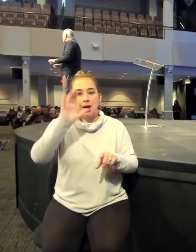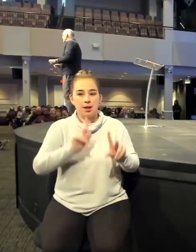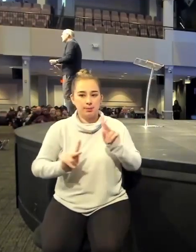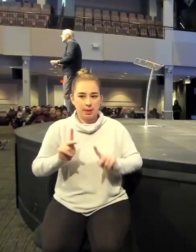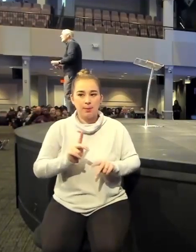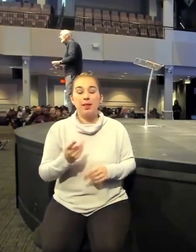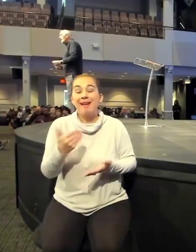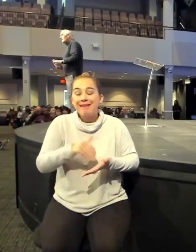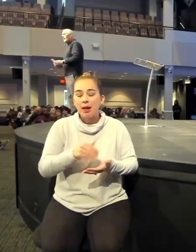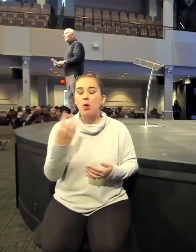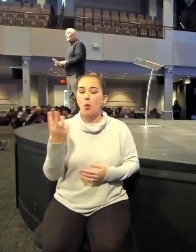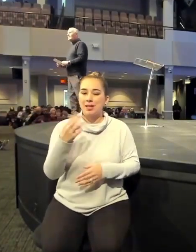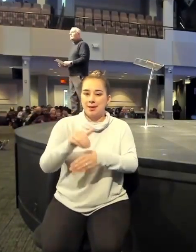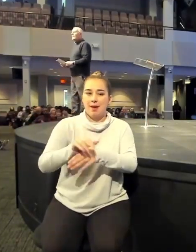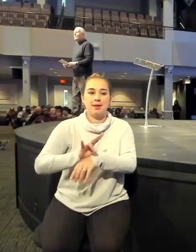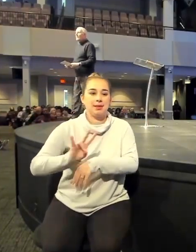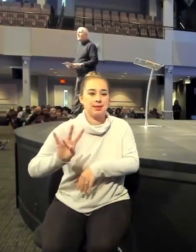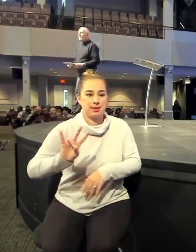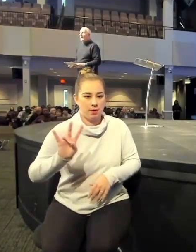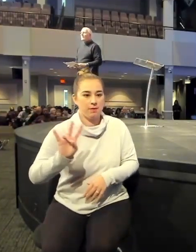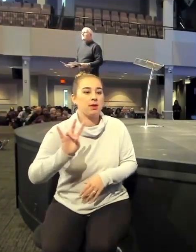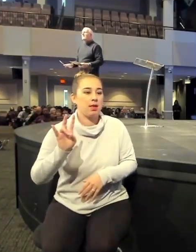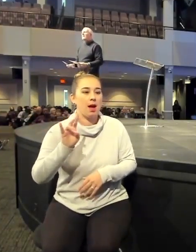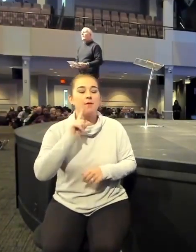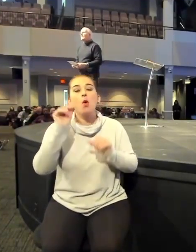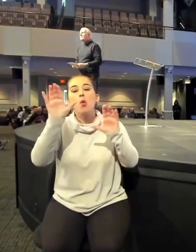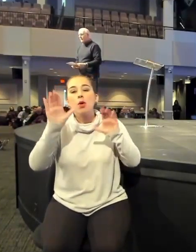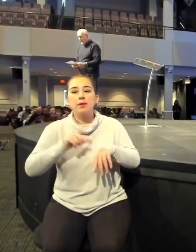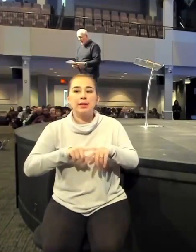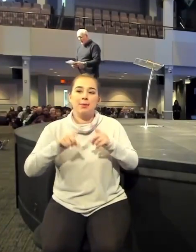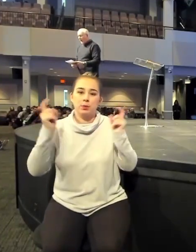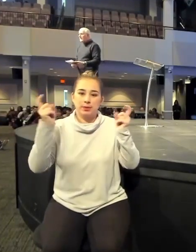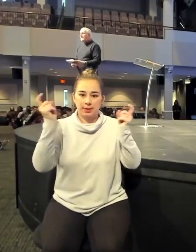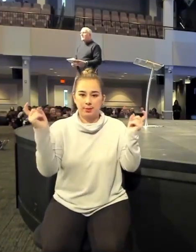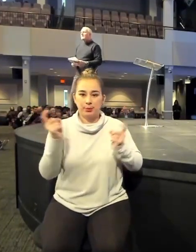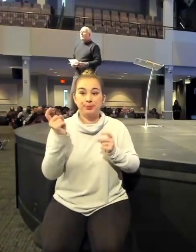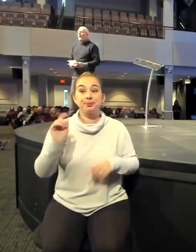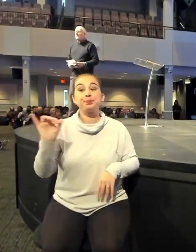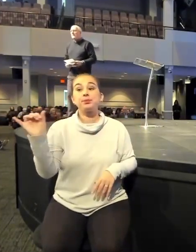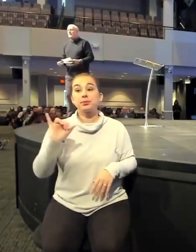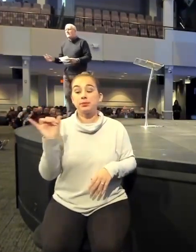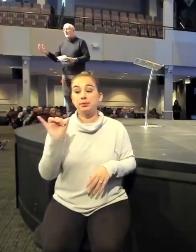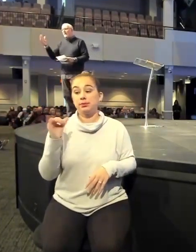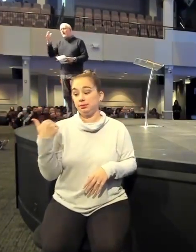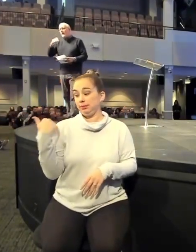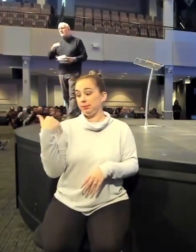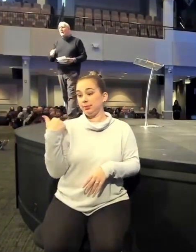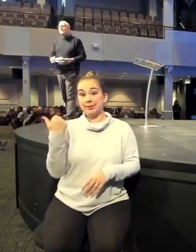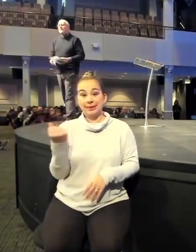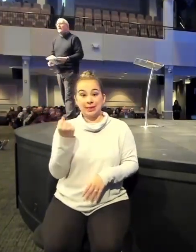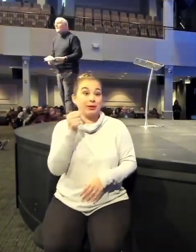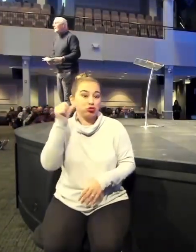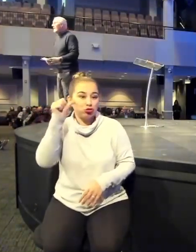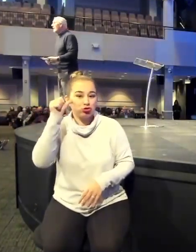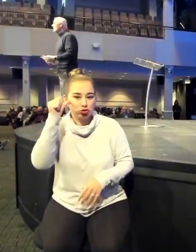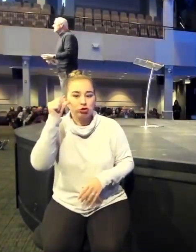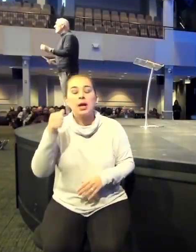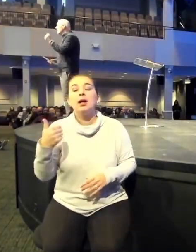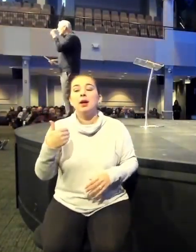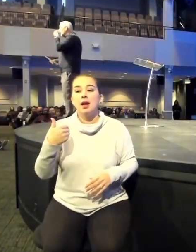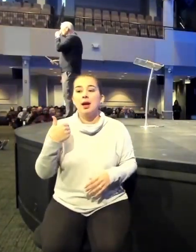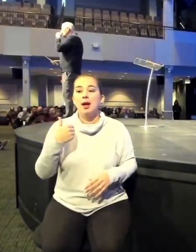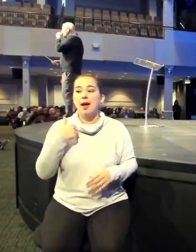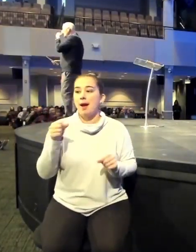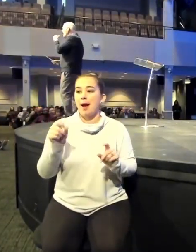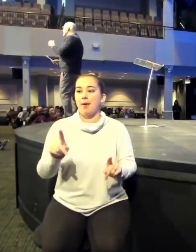again, 7 p.m. For that wonderful, wonderful time of celebration. Also, this past Saturday, actually yesterday, we had the